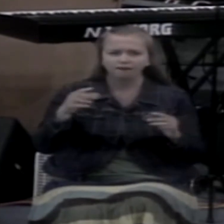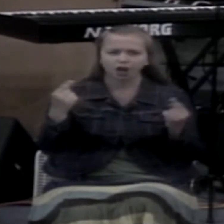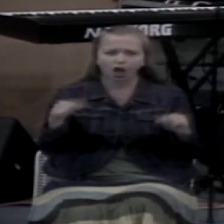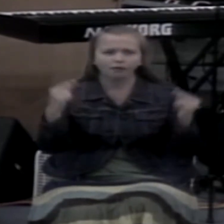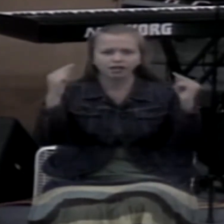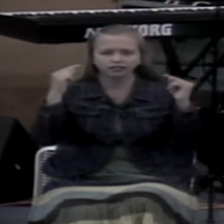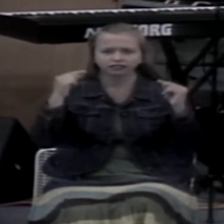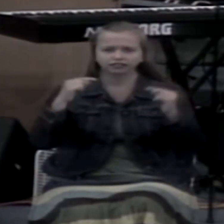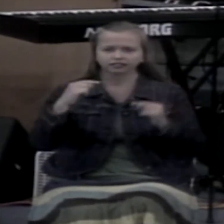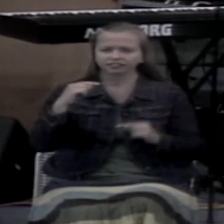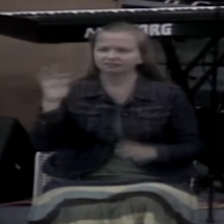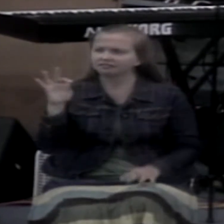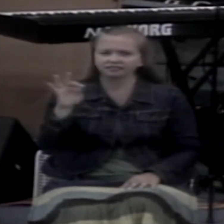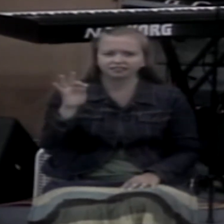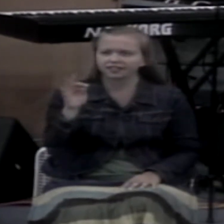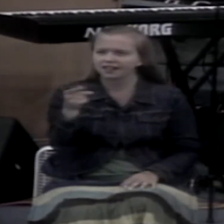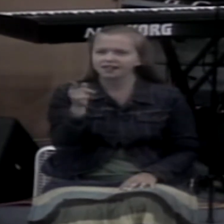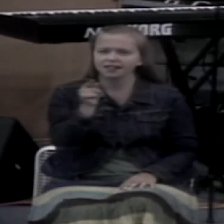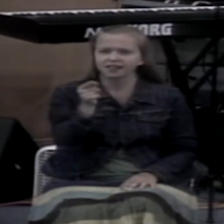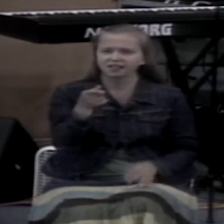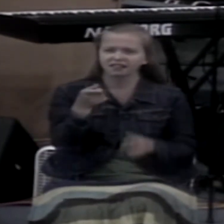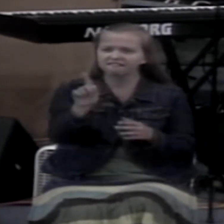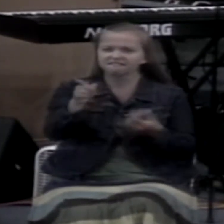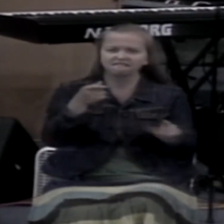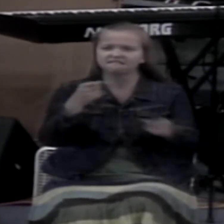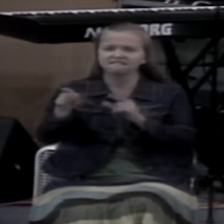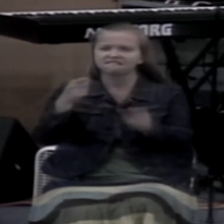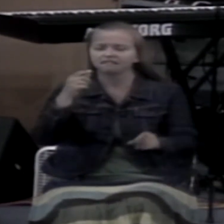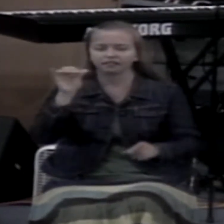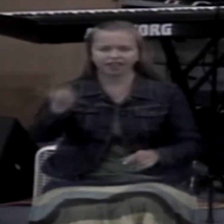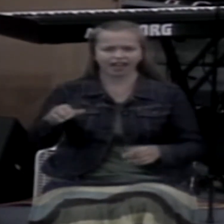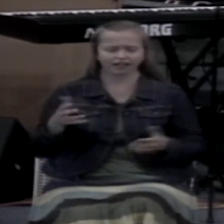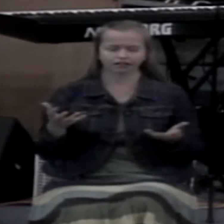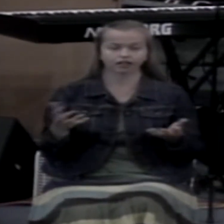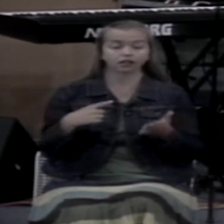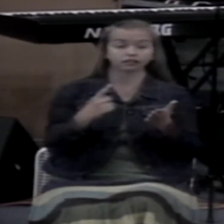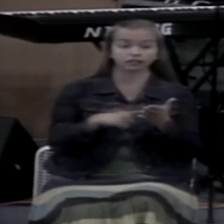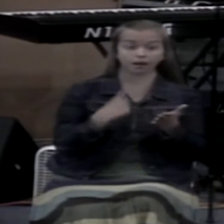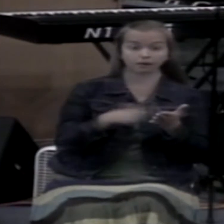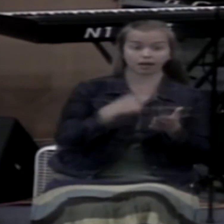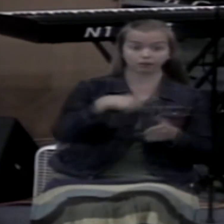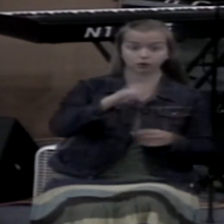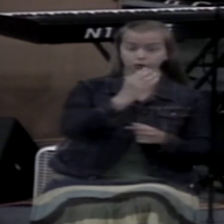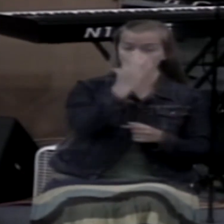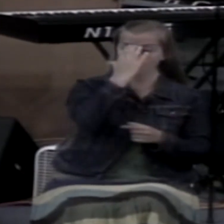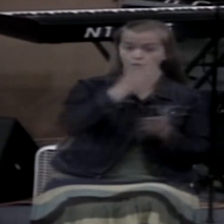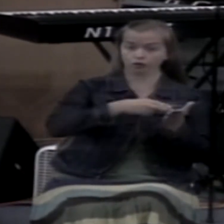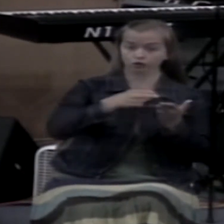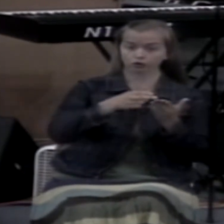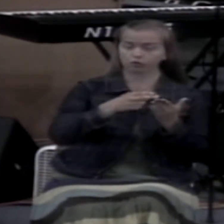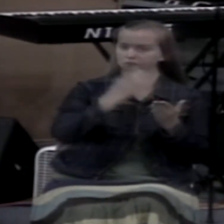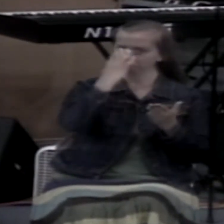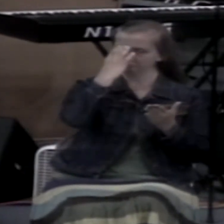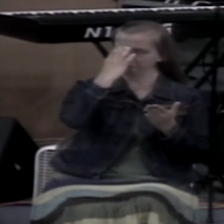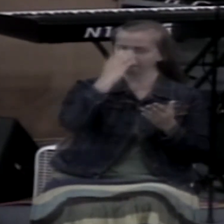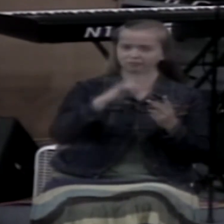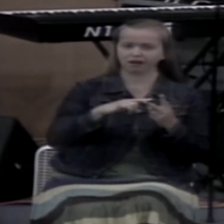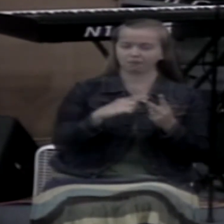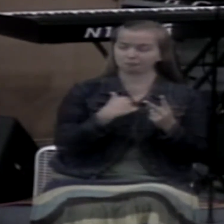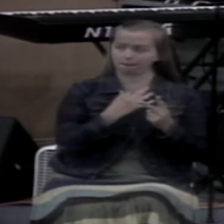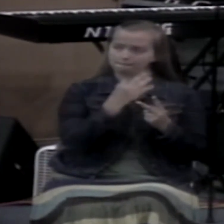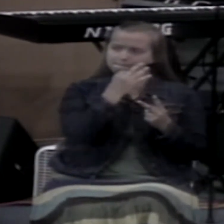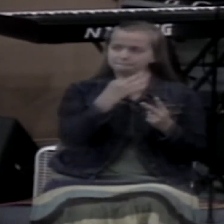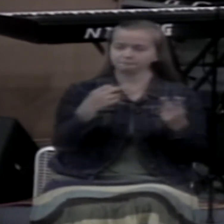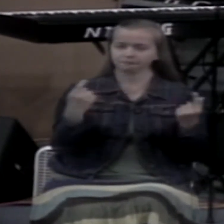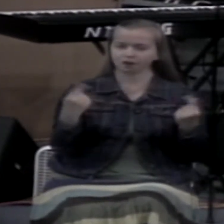and you know the truth, and you know that you can win arguments with the truth, then it's